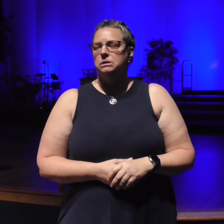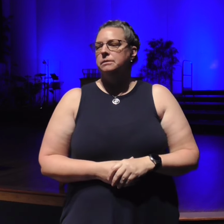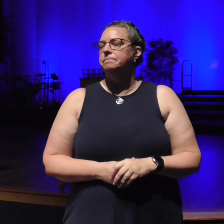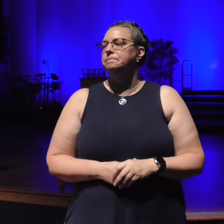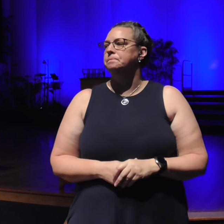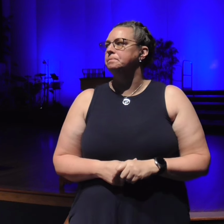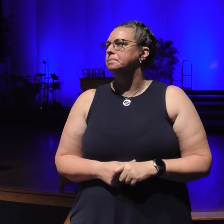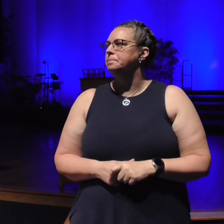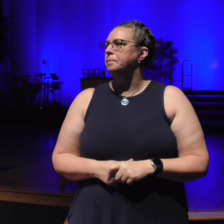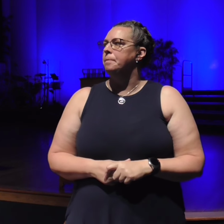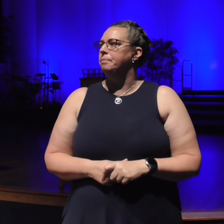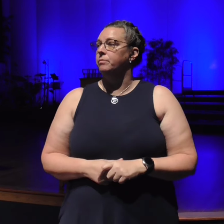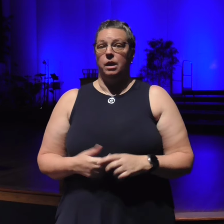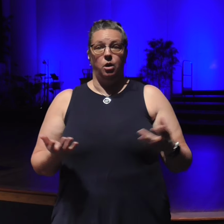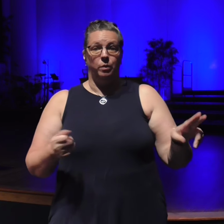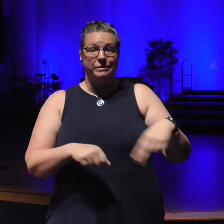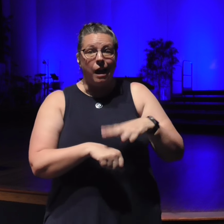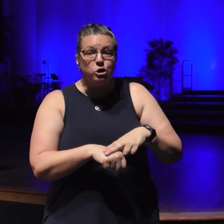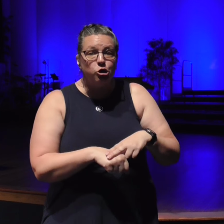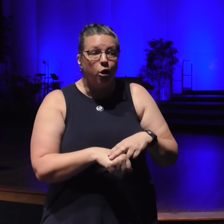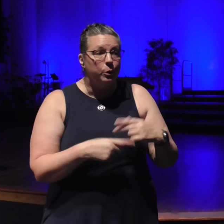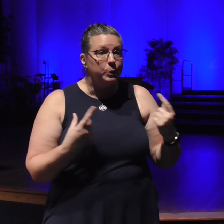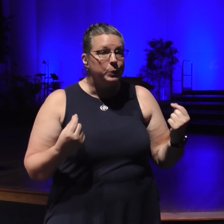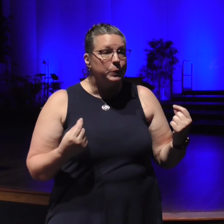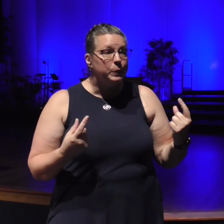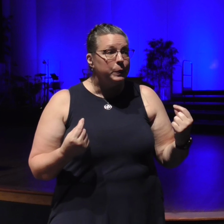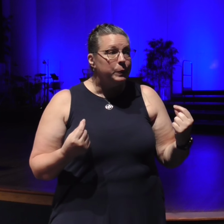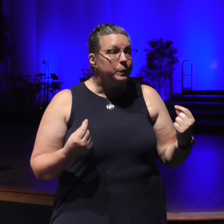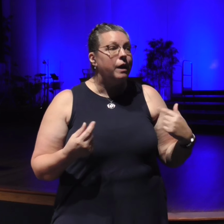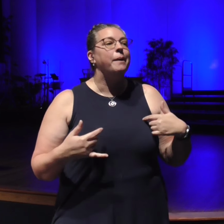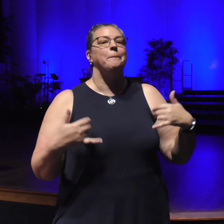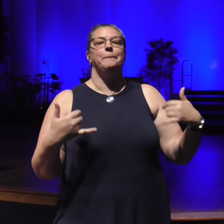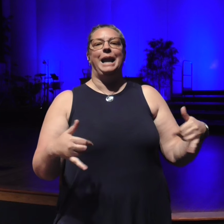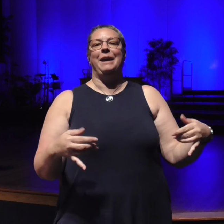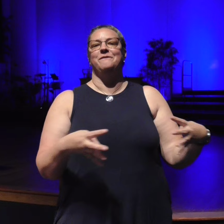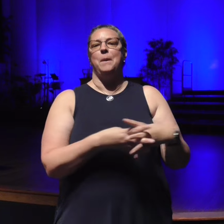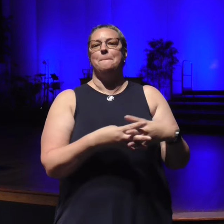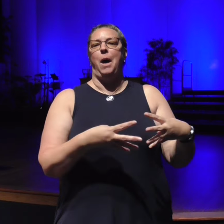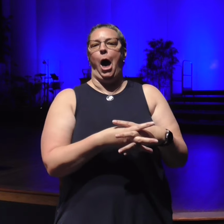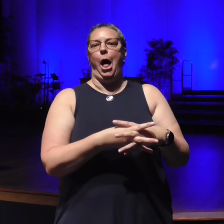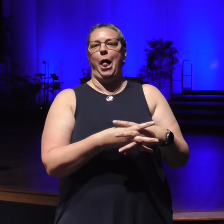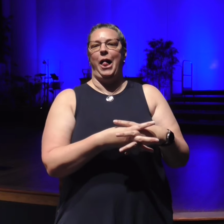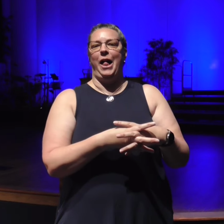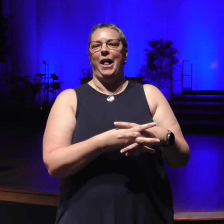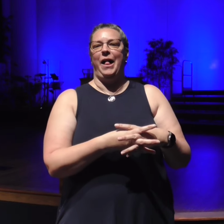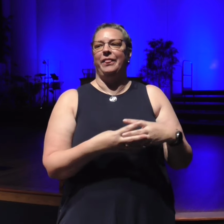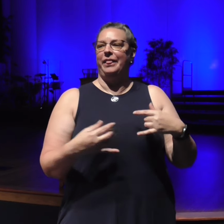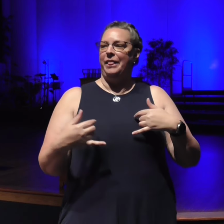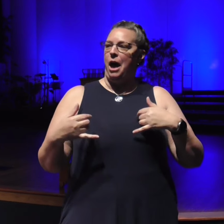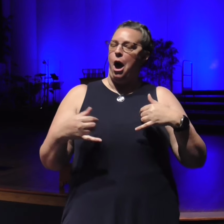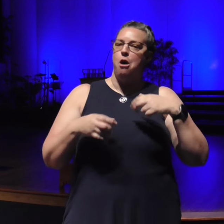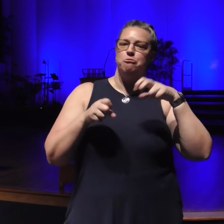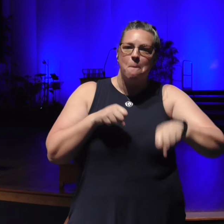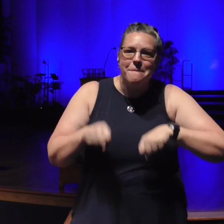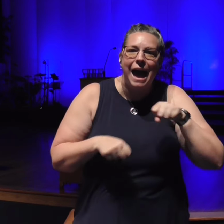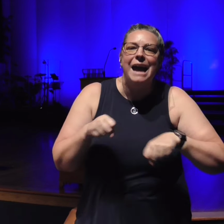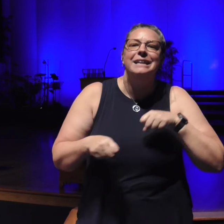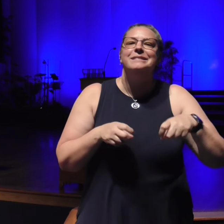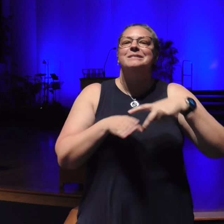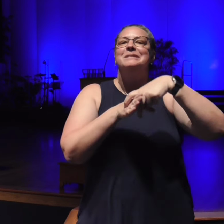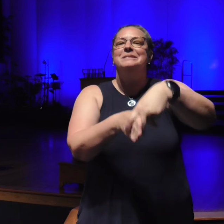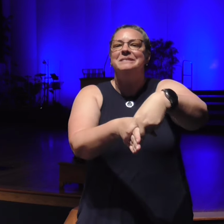so, what's the natural thing I did? I played football with them, I rode